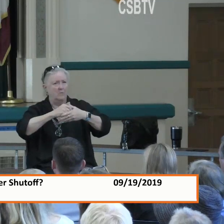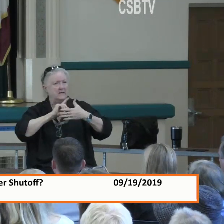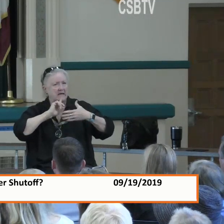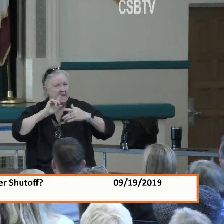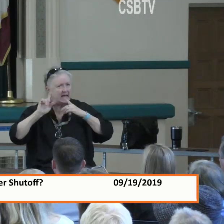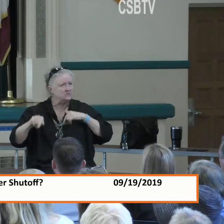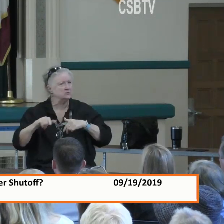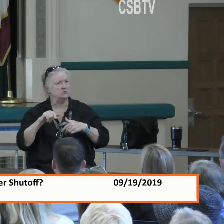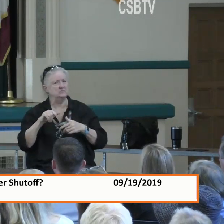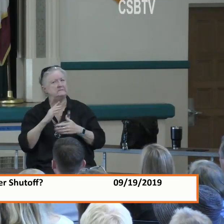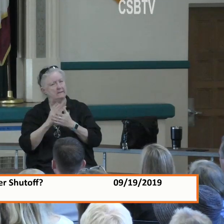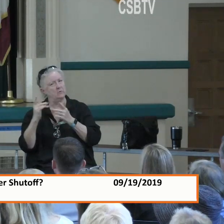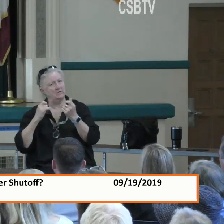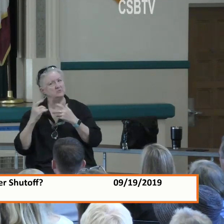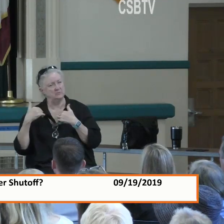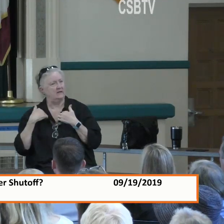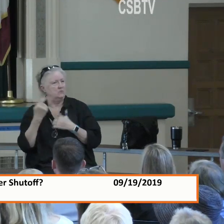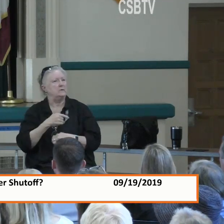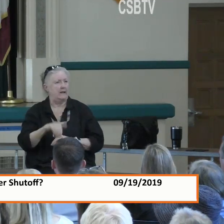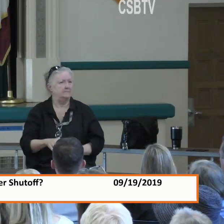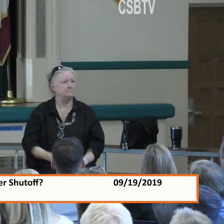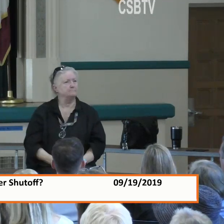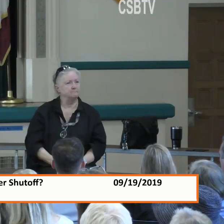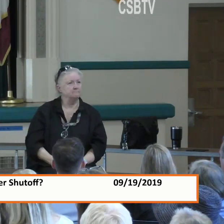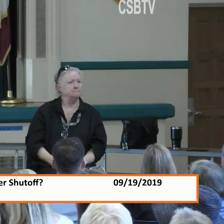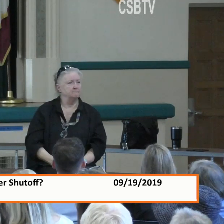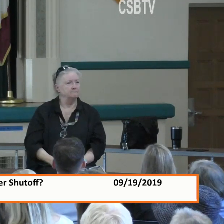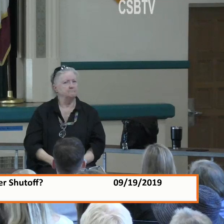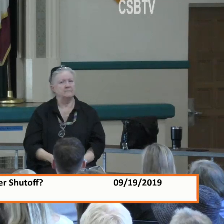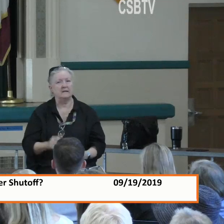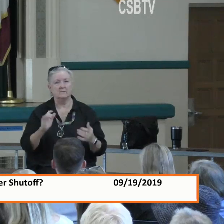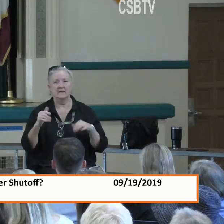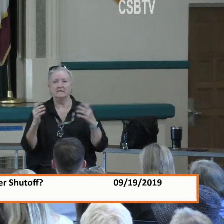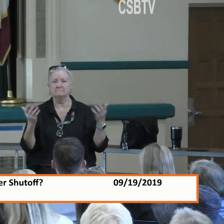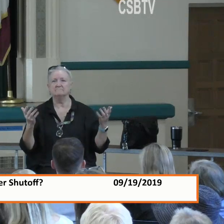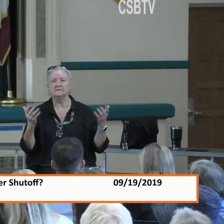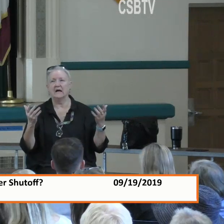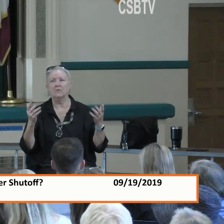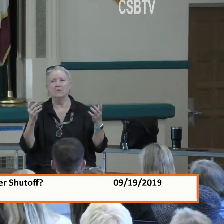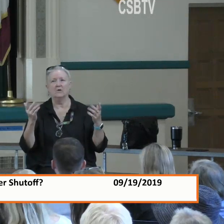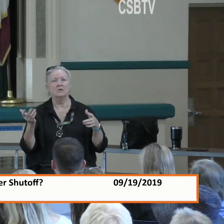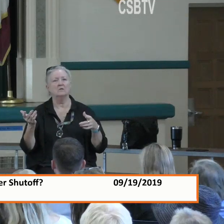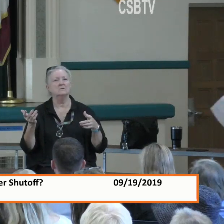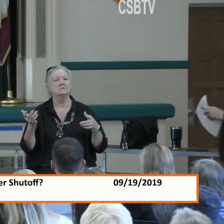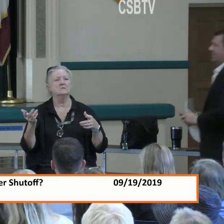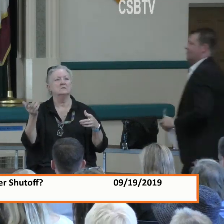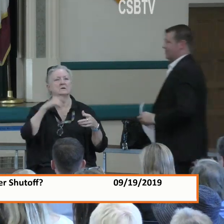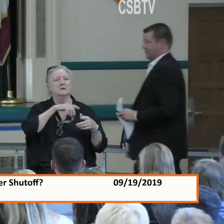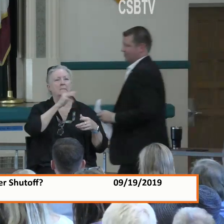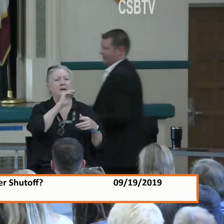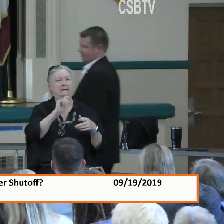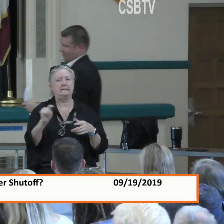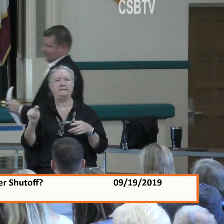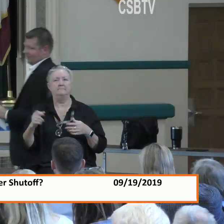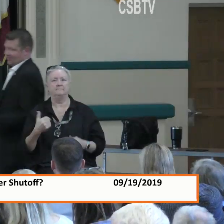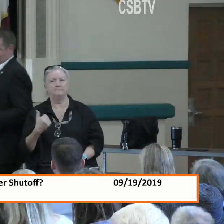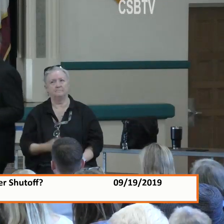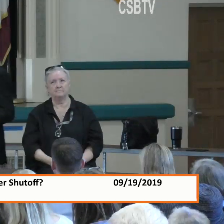of the questions that we have here tonight. With that, I'll turn it back over to Matt.